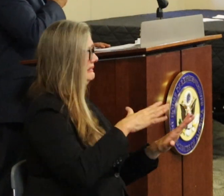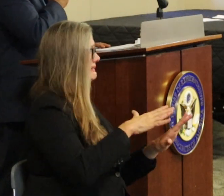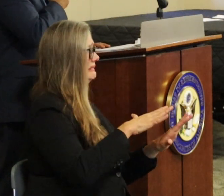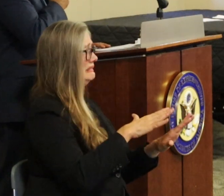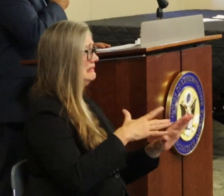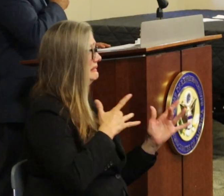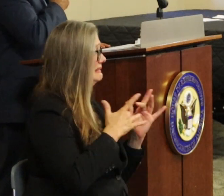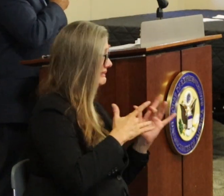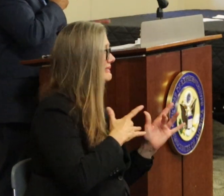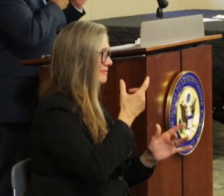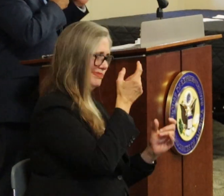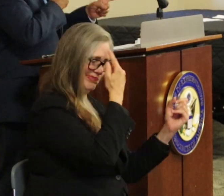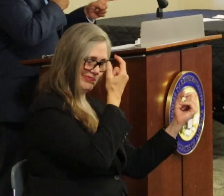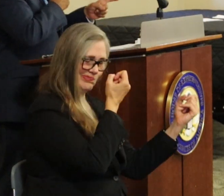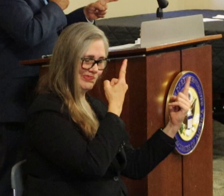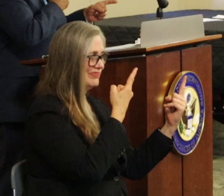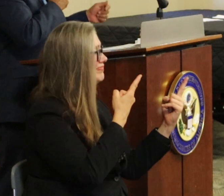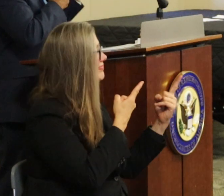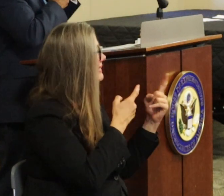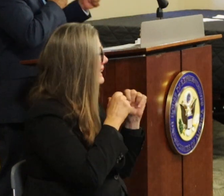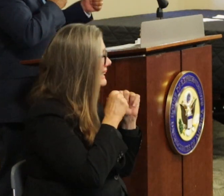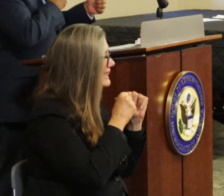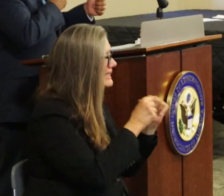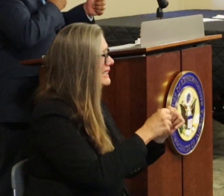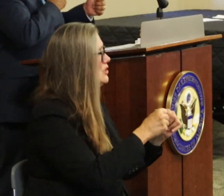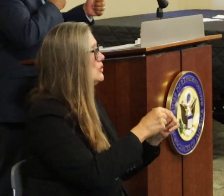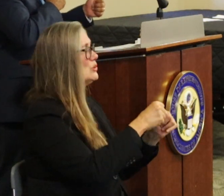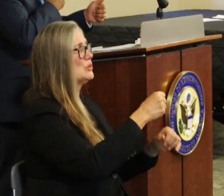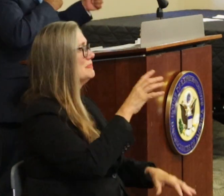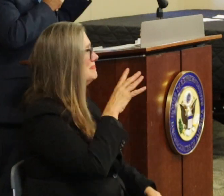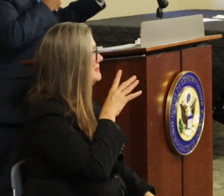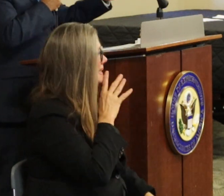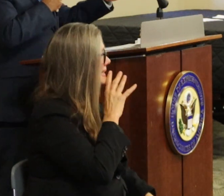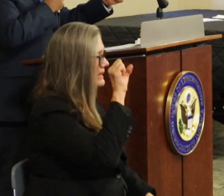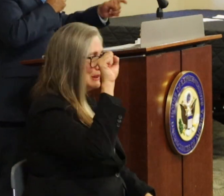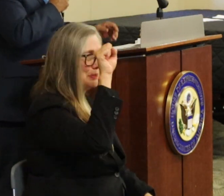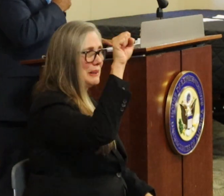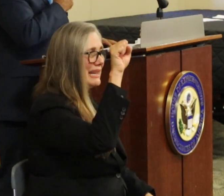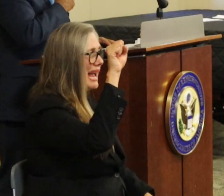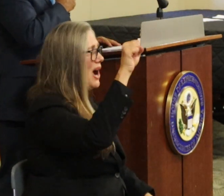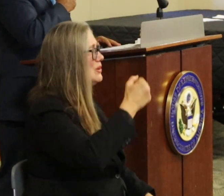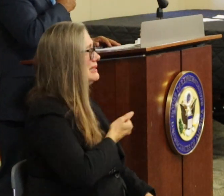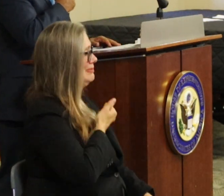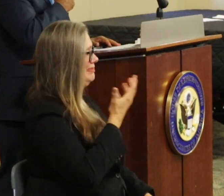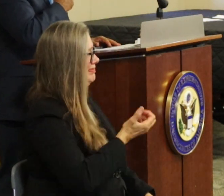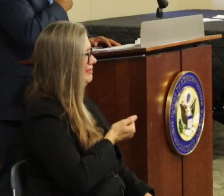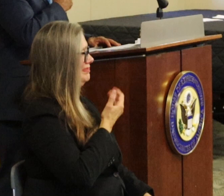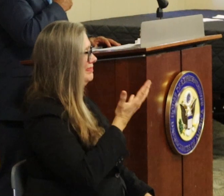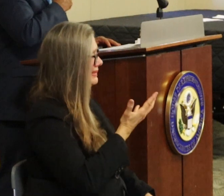so I understand your concern. Keep speaking out, speak to your school boards, keep doing the great job you're doing as a